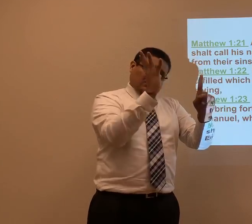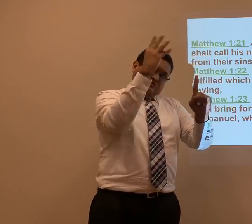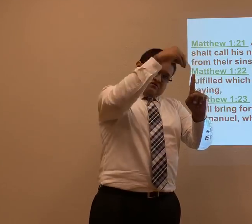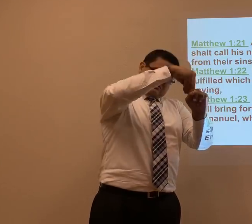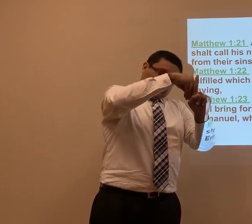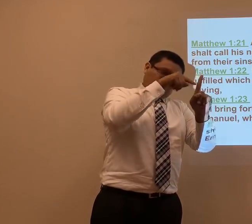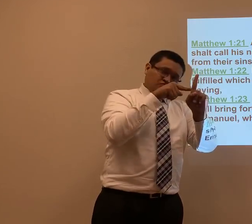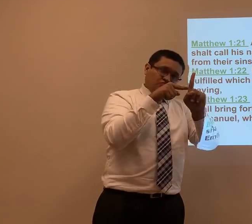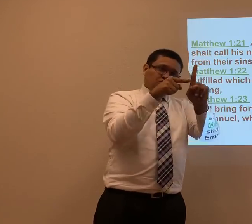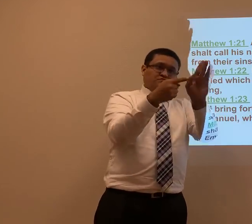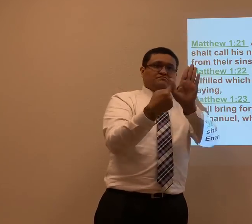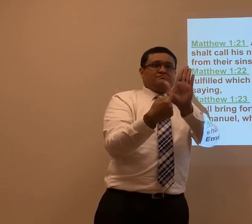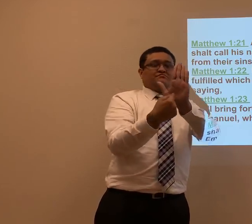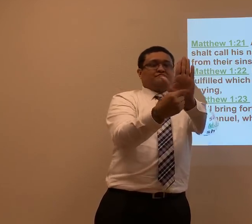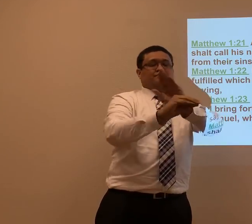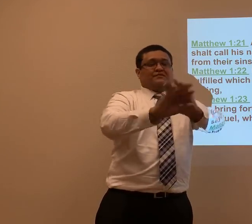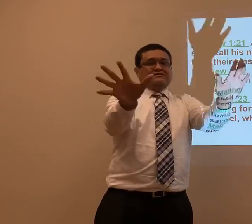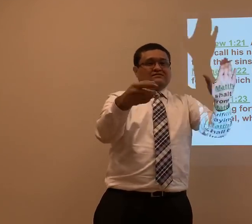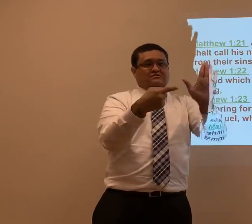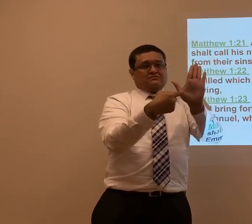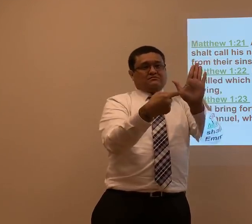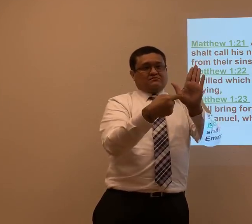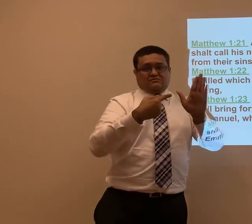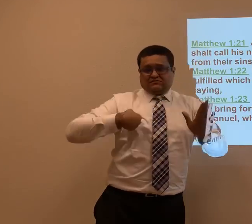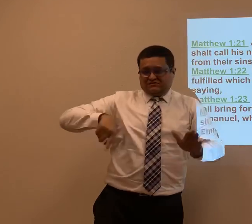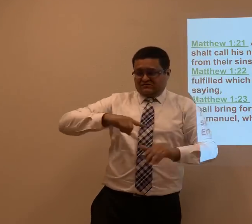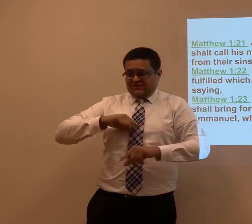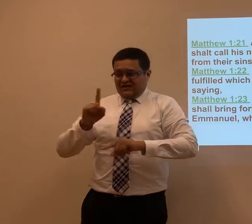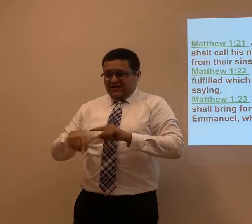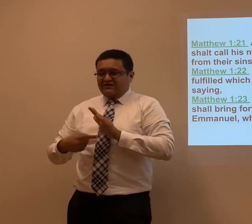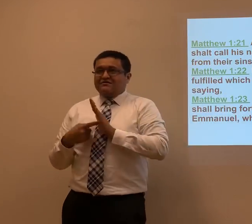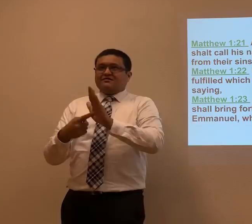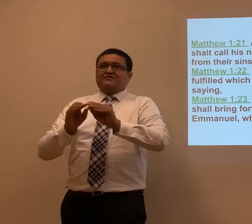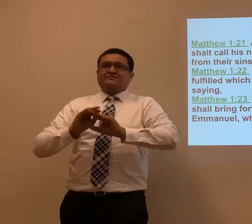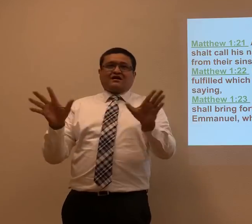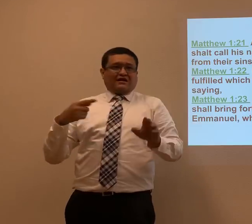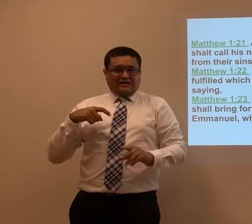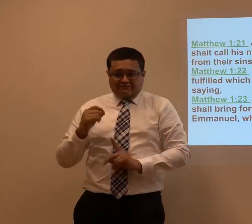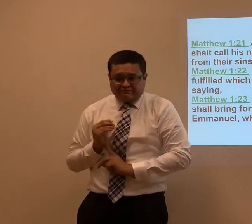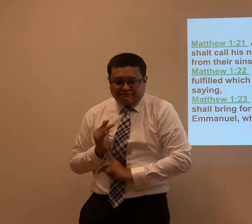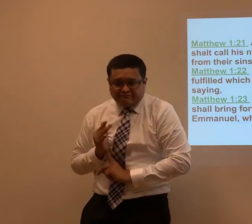Then they will understand that he is God. And he will show it to his people clearly.